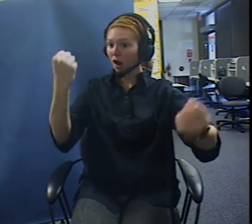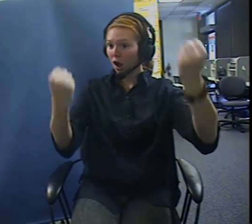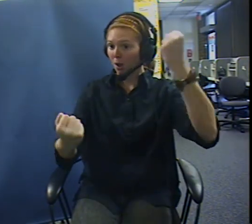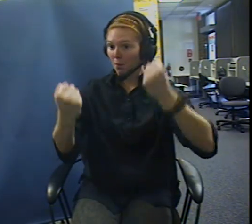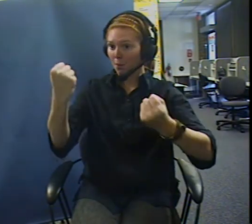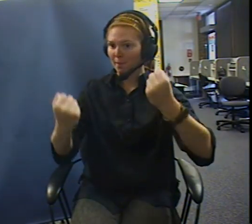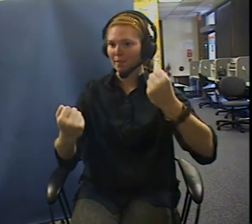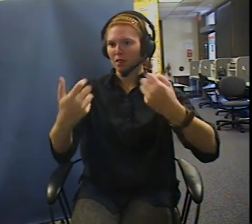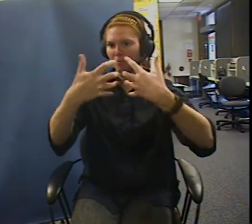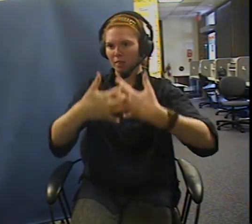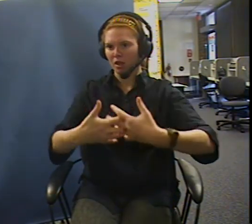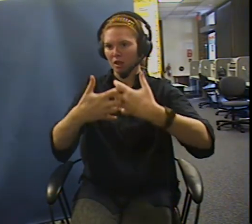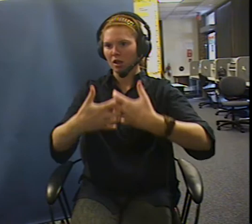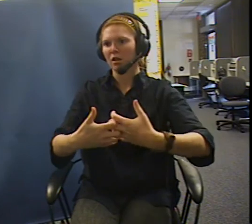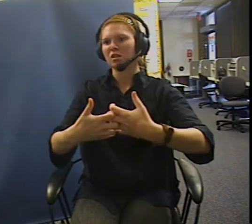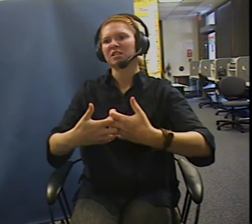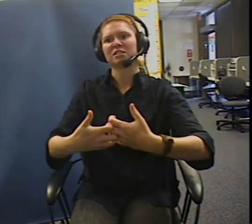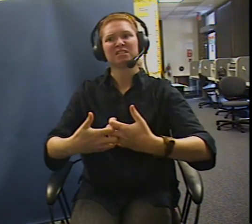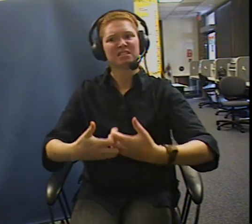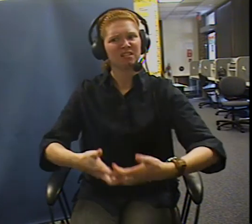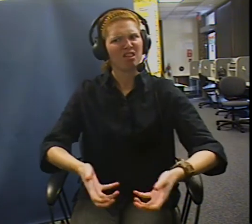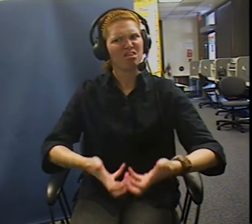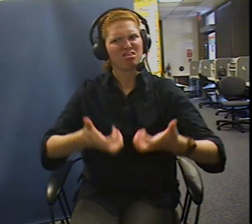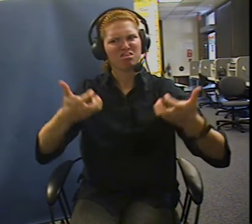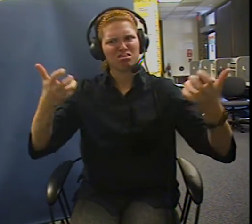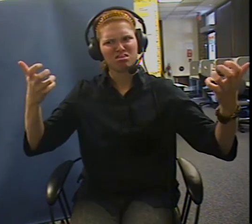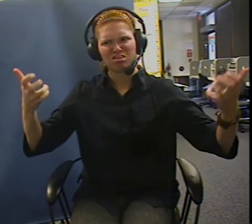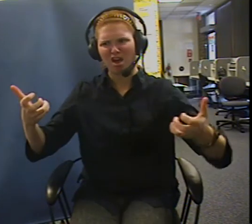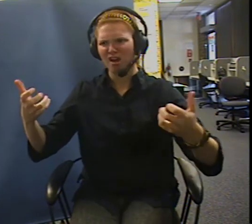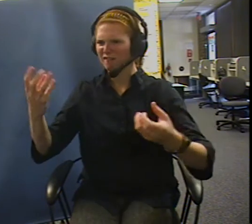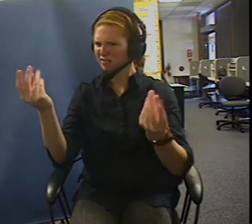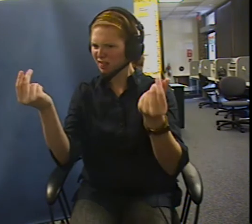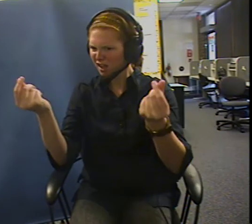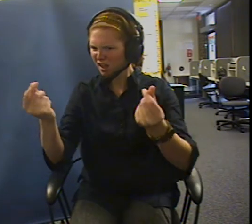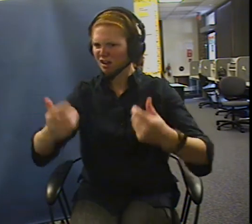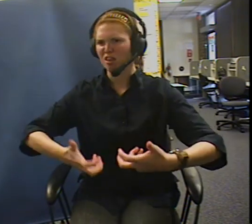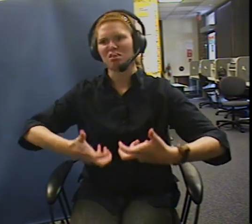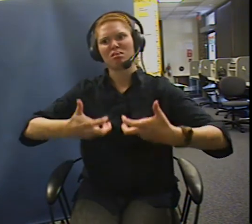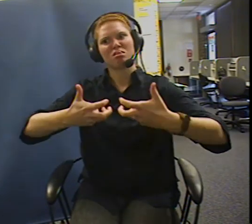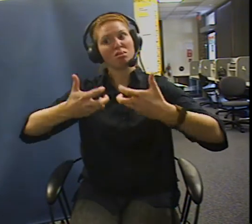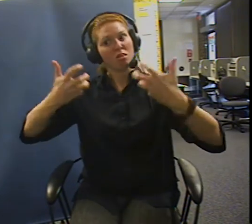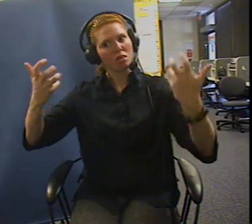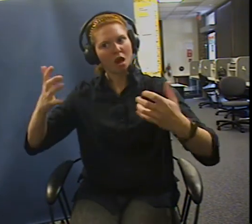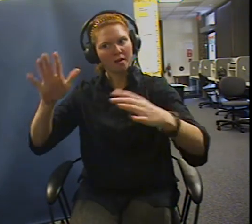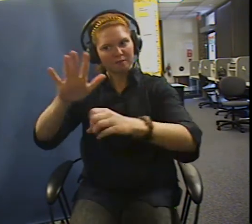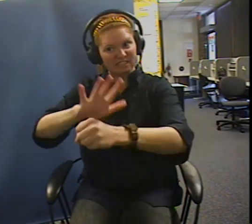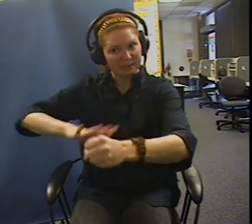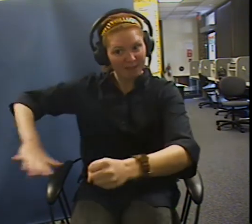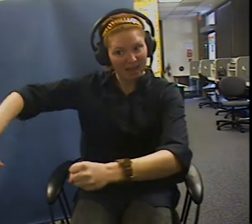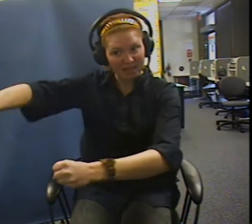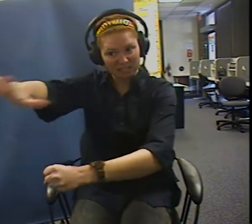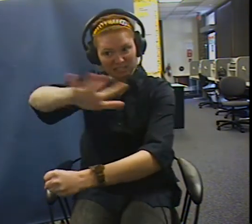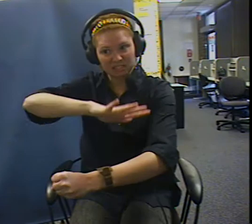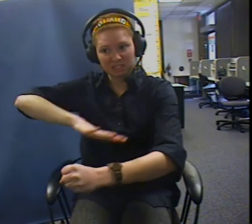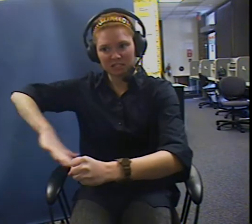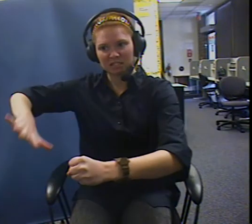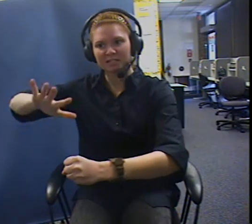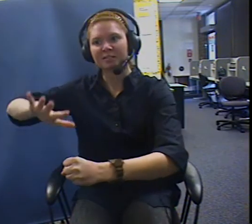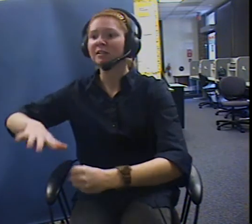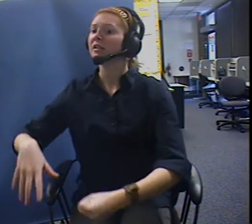of space to move cars through conveyor belts. Land is cheaper on the fringe of the city, so that was